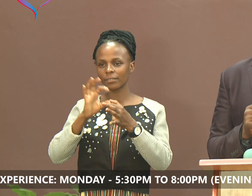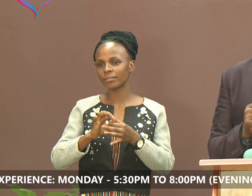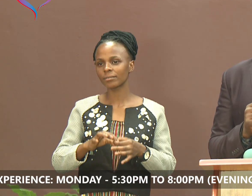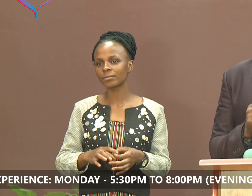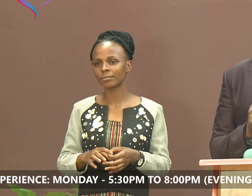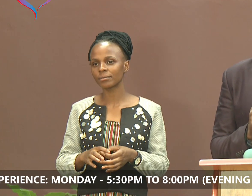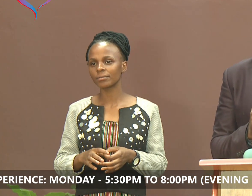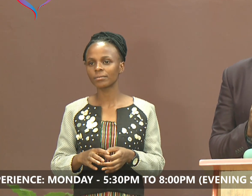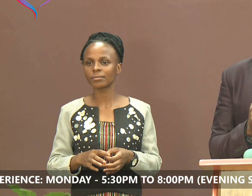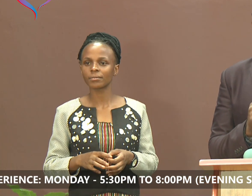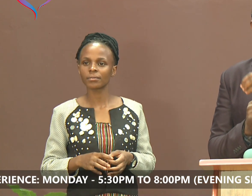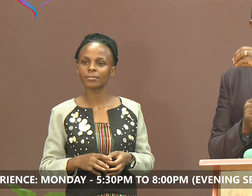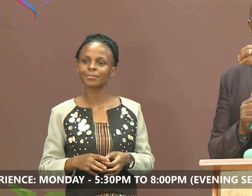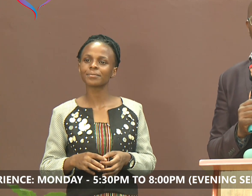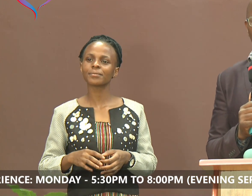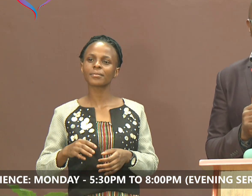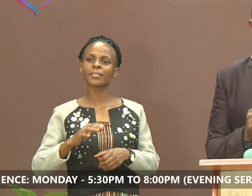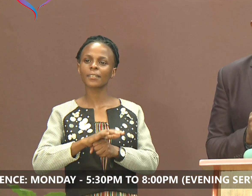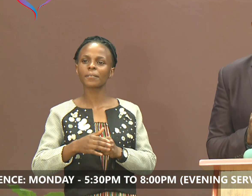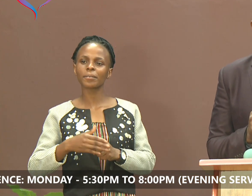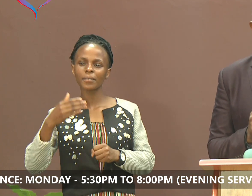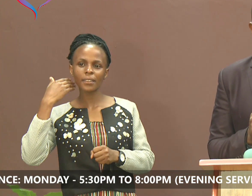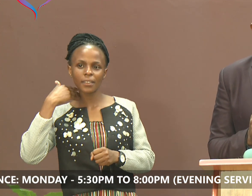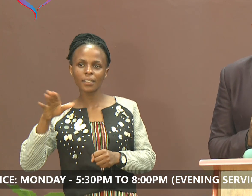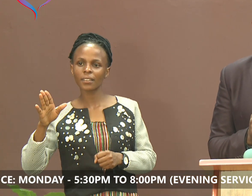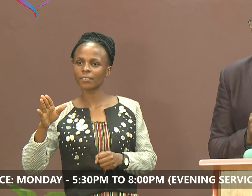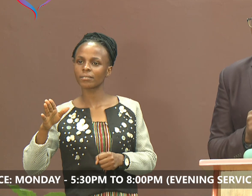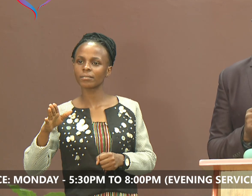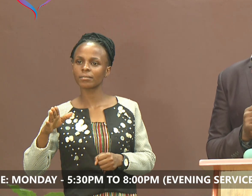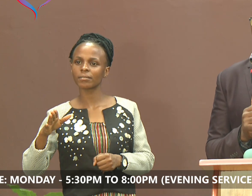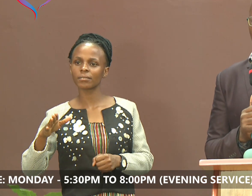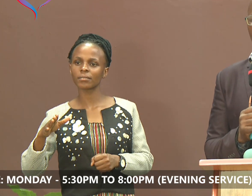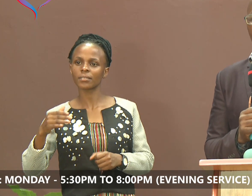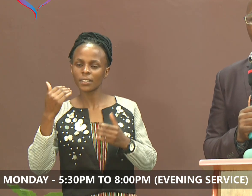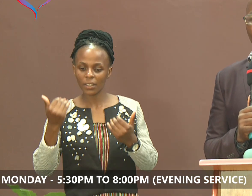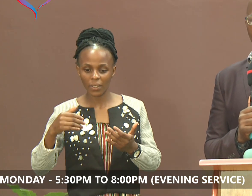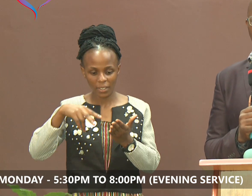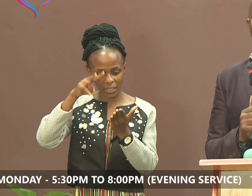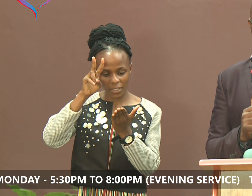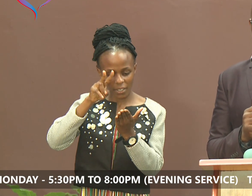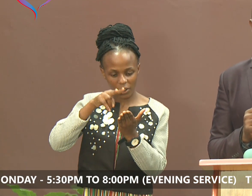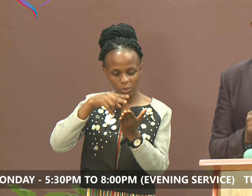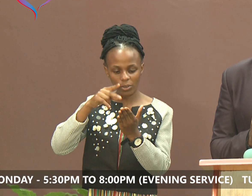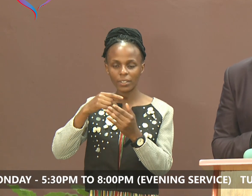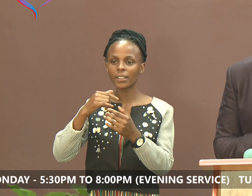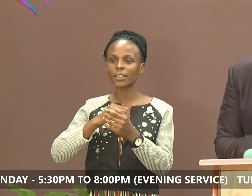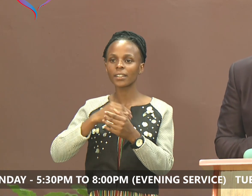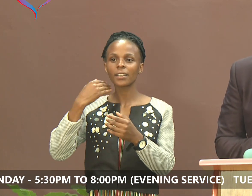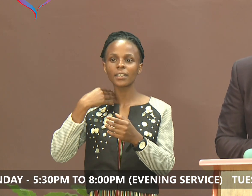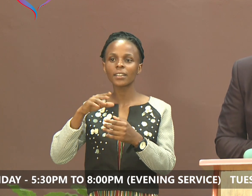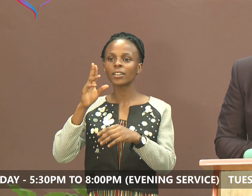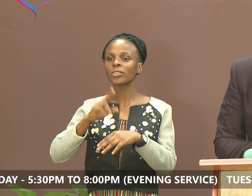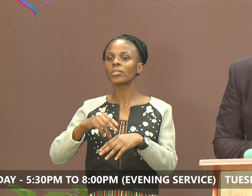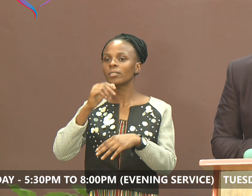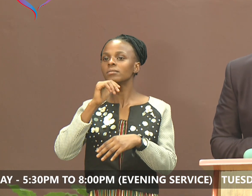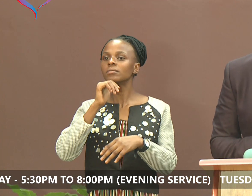no bigano, kugano, neruntama katimbi soma. Nsobo bisoma nenga sibite gedebi ensomi. Not that lugezi gezi na ye nsobo kusoma